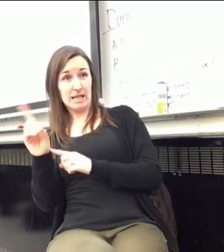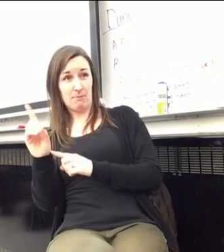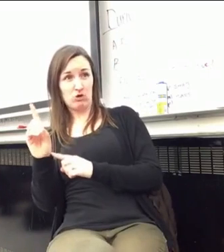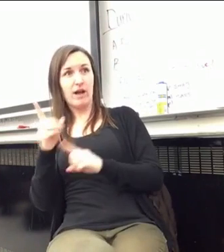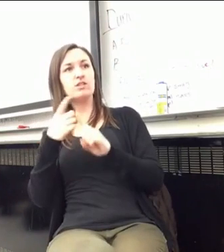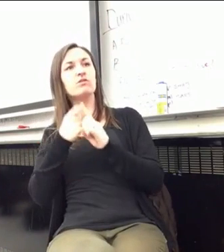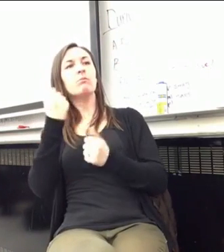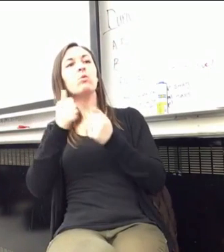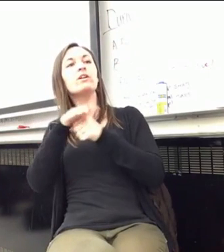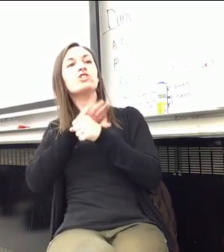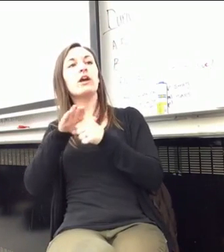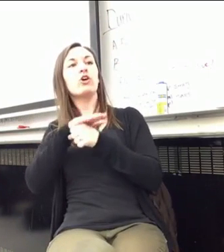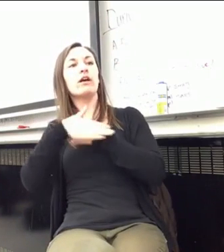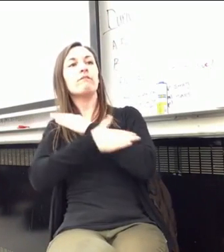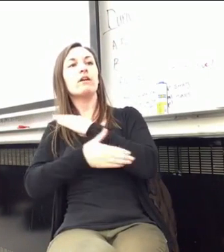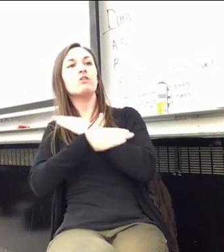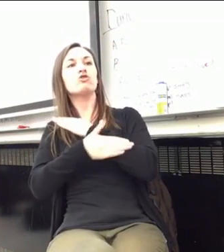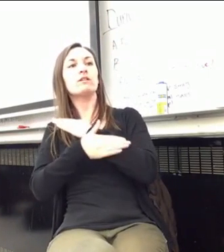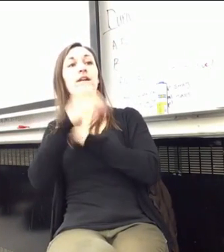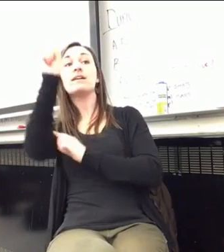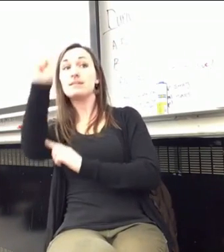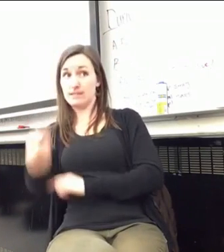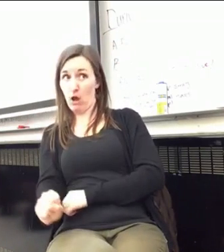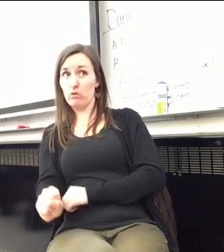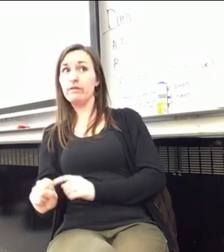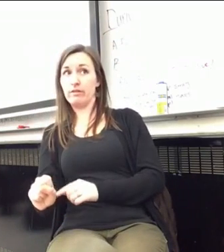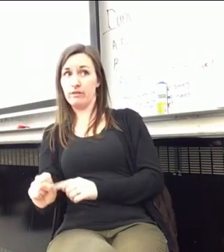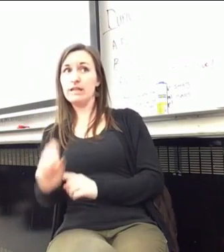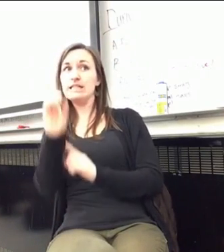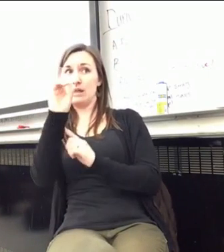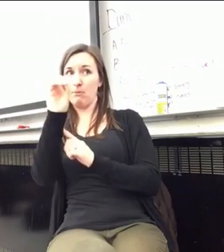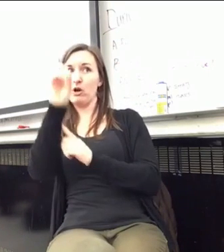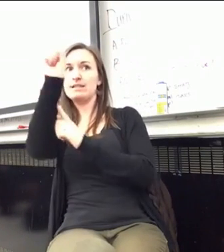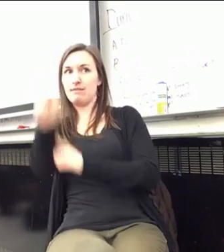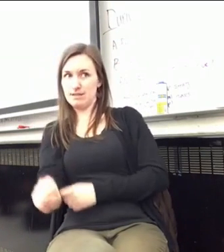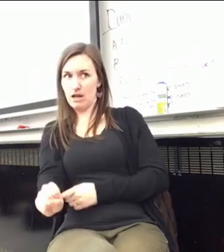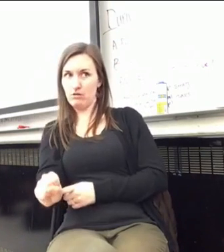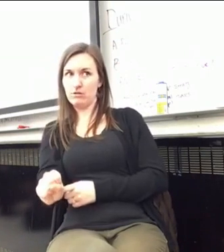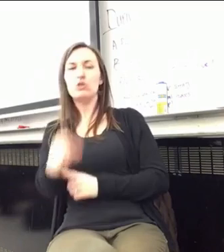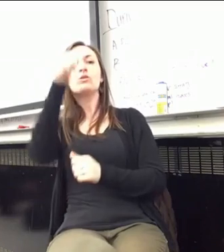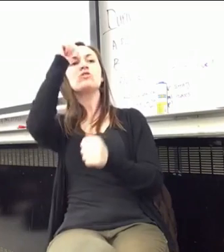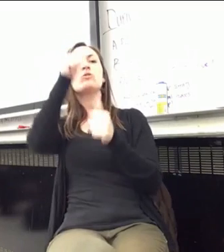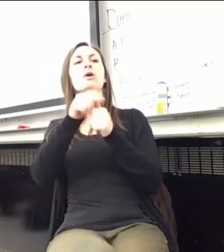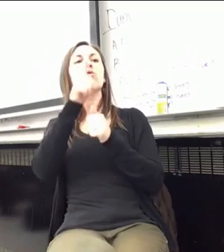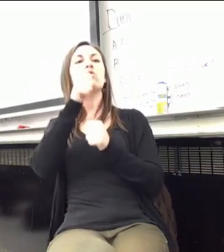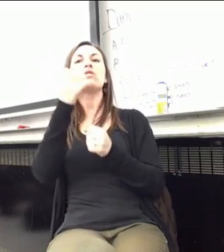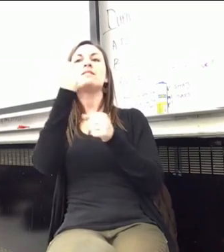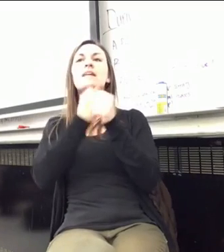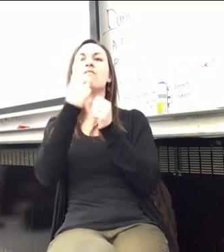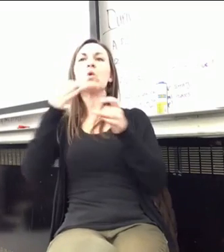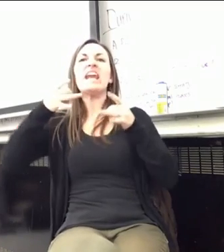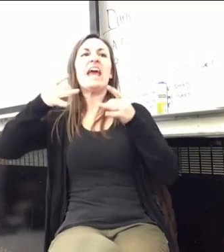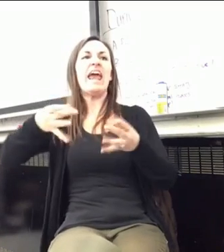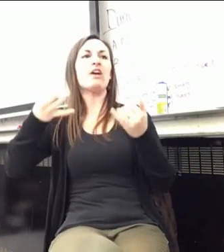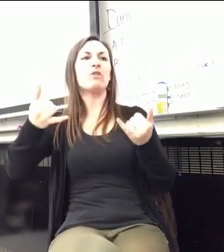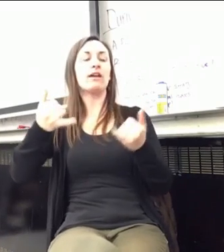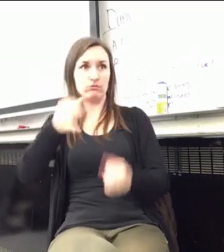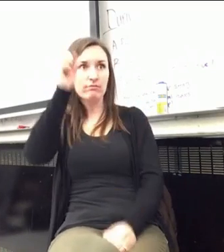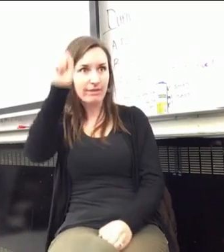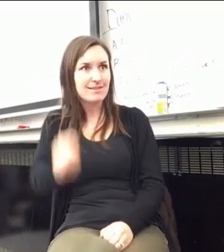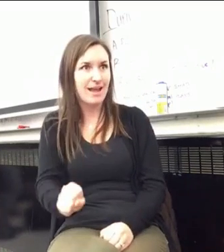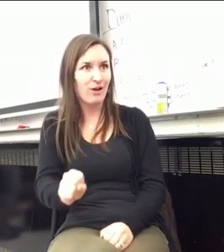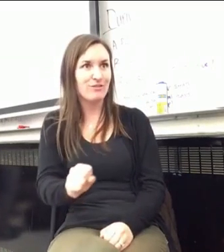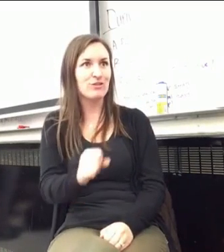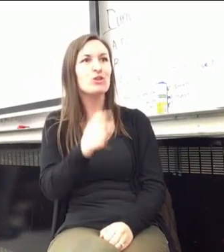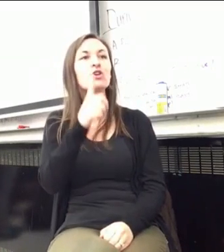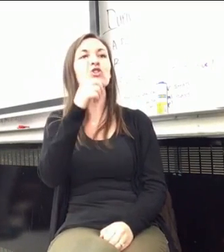part of the country? The South. Which, remember, who does everybody hate right now? The South. The South. So who does nobody